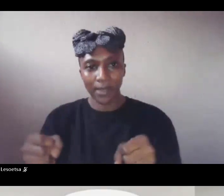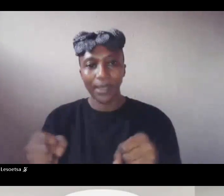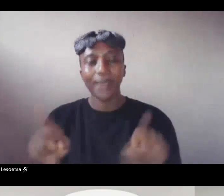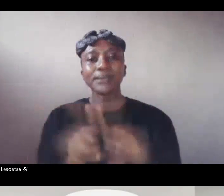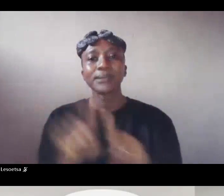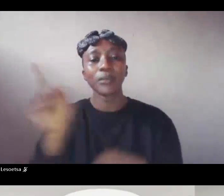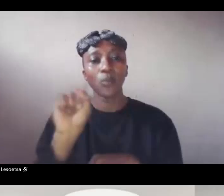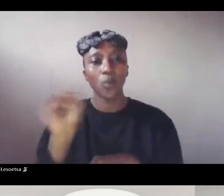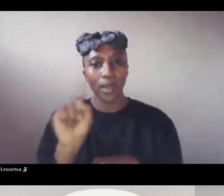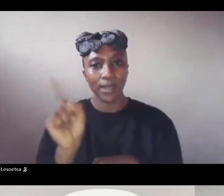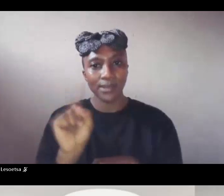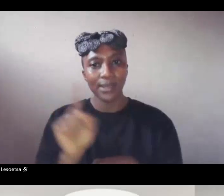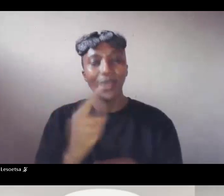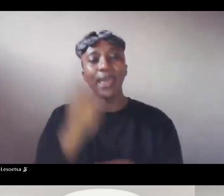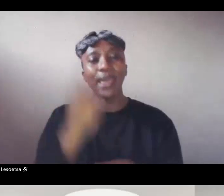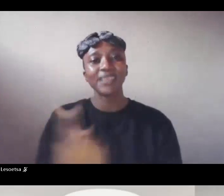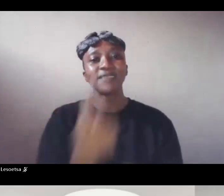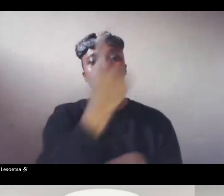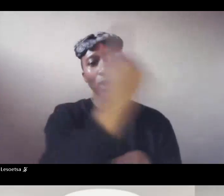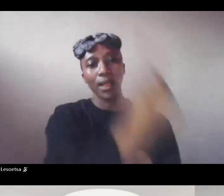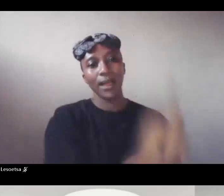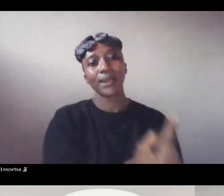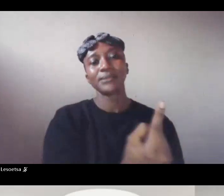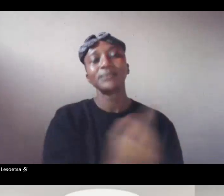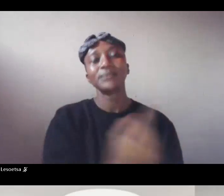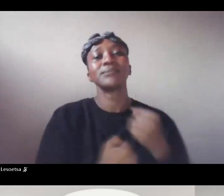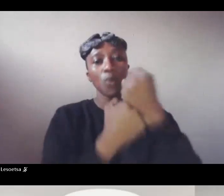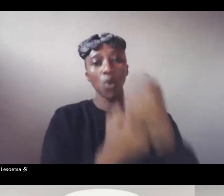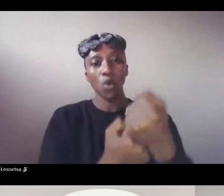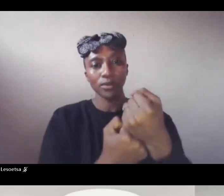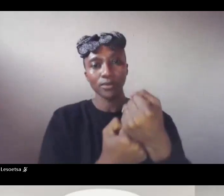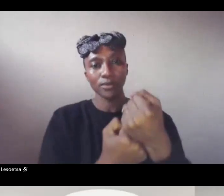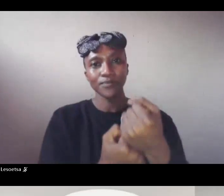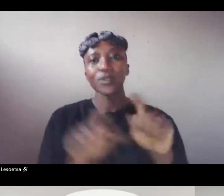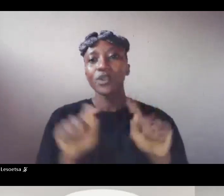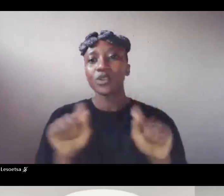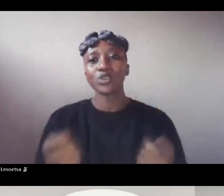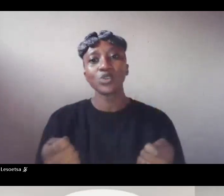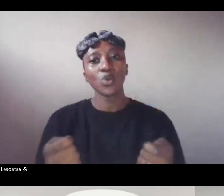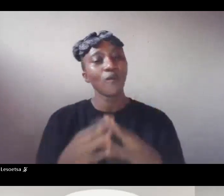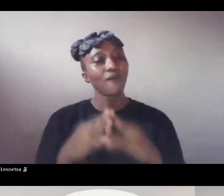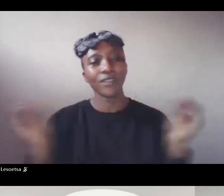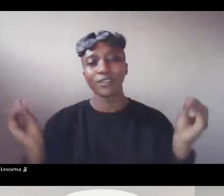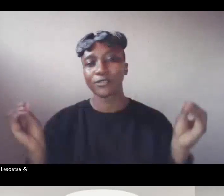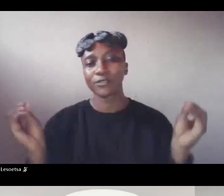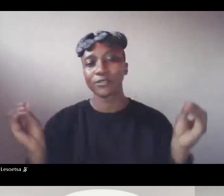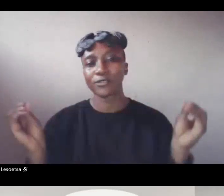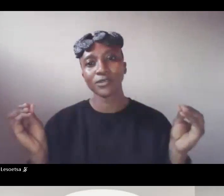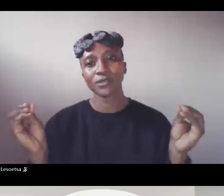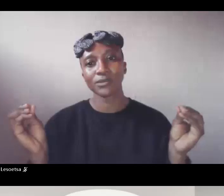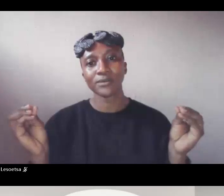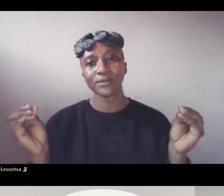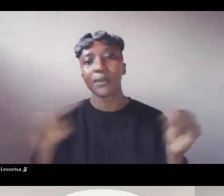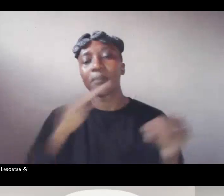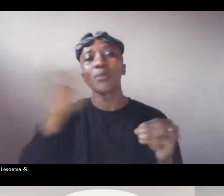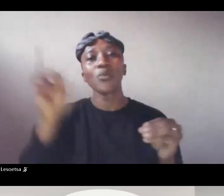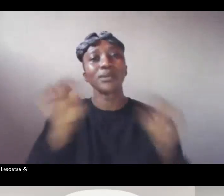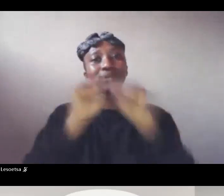an individualized one. So that's it. No one, just a systemic and also